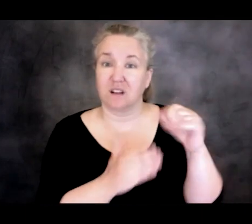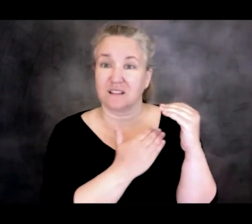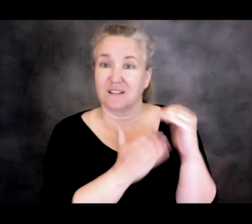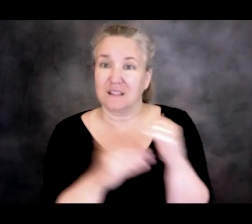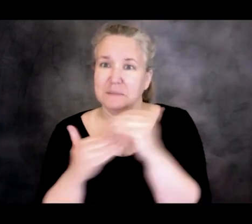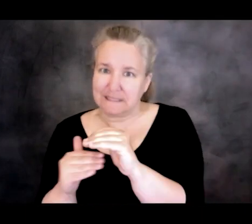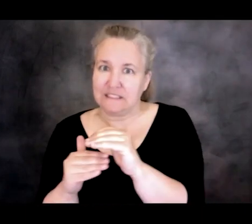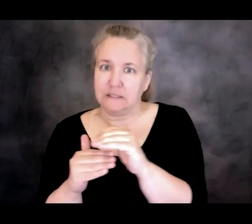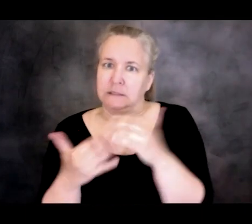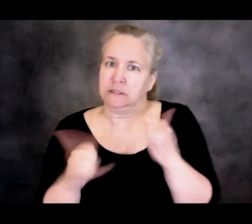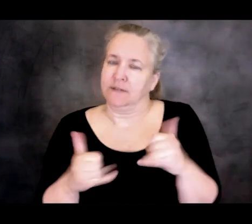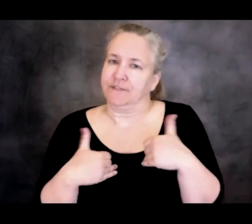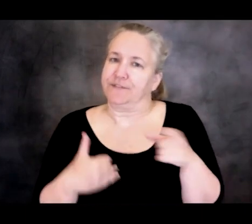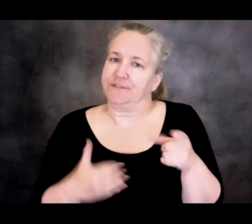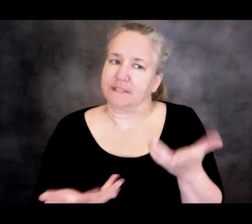loomed.